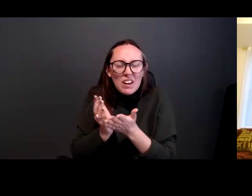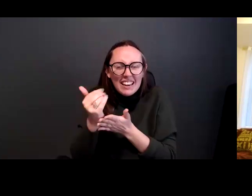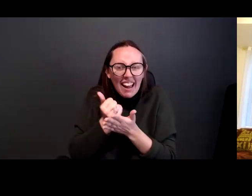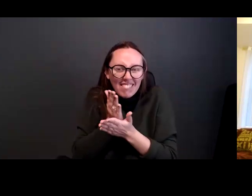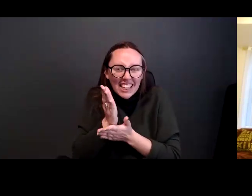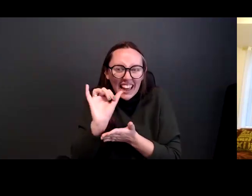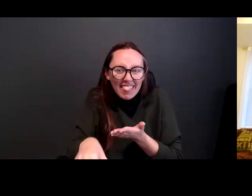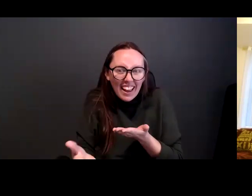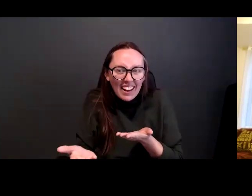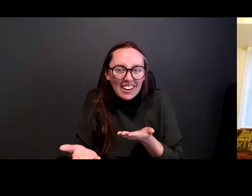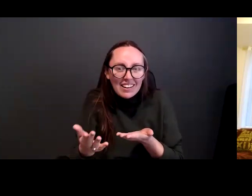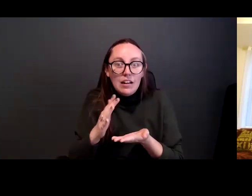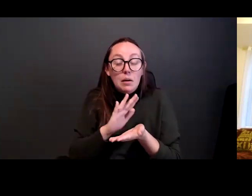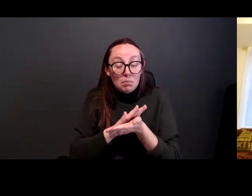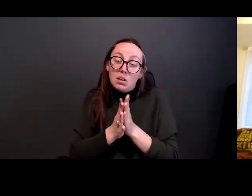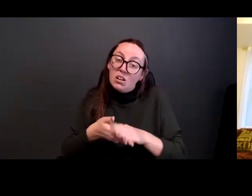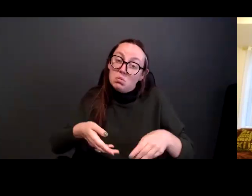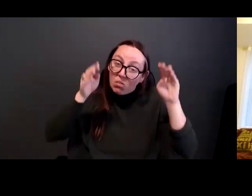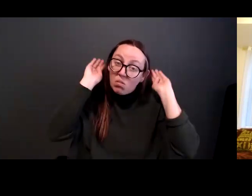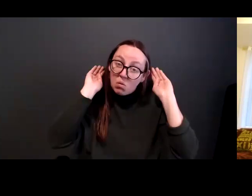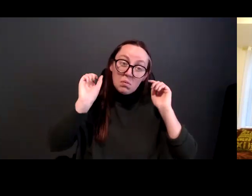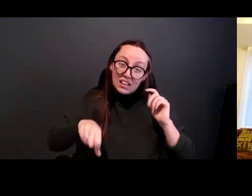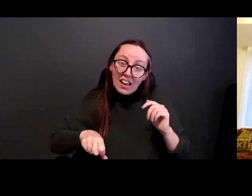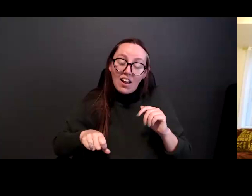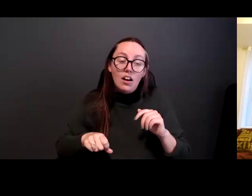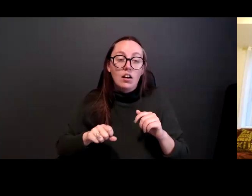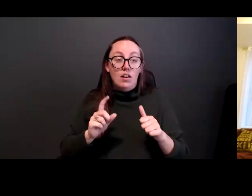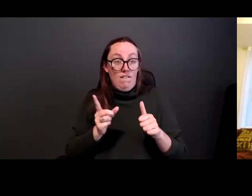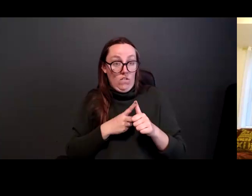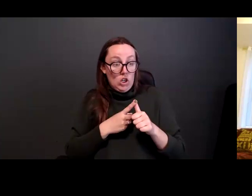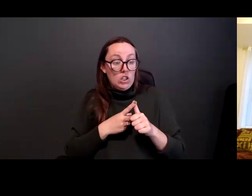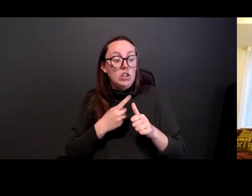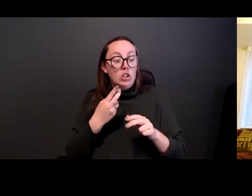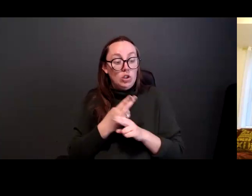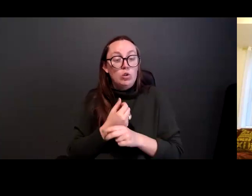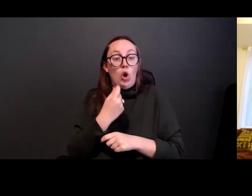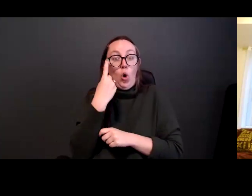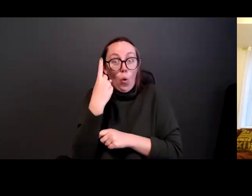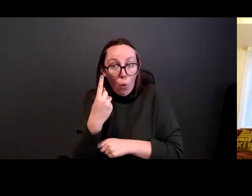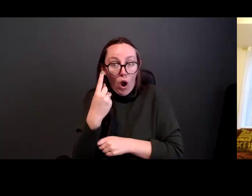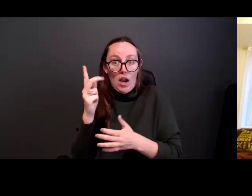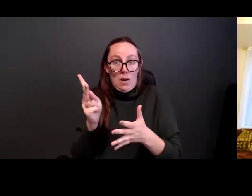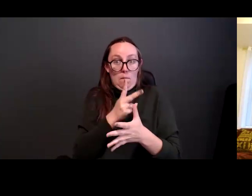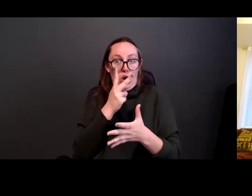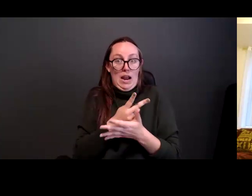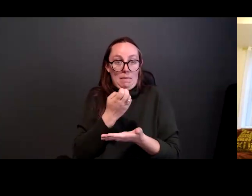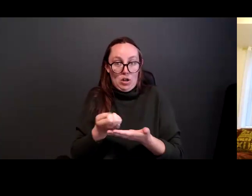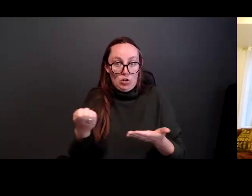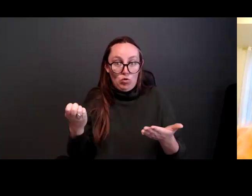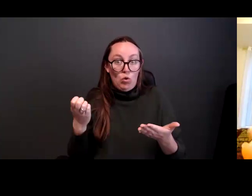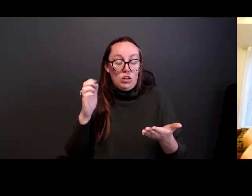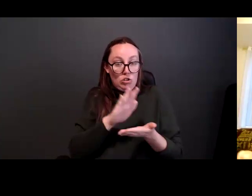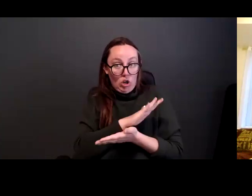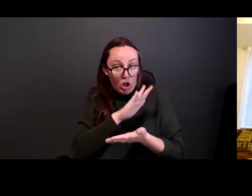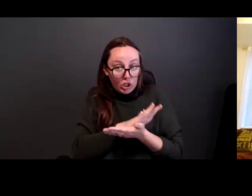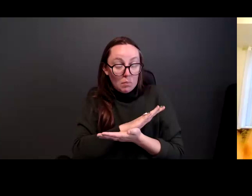overwhelming, but how you can take one primary source document, drill down into that, take a little chunk of it, and build something from there. And